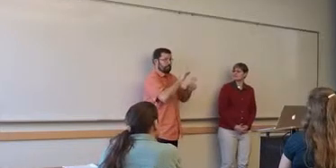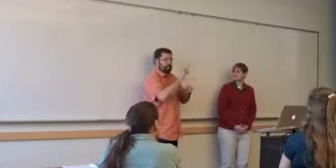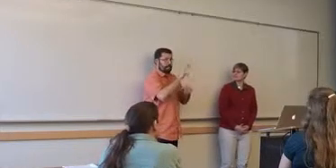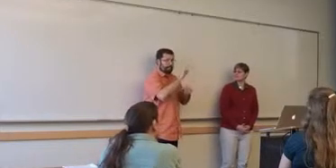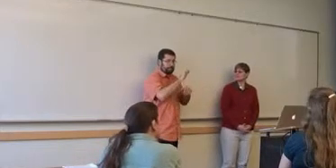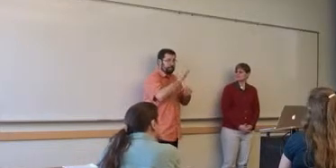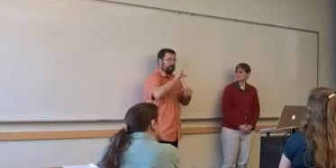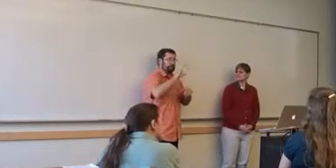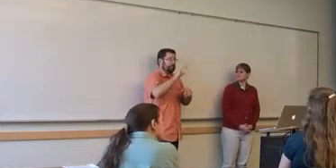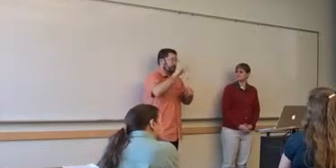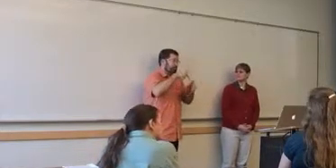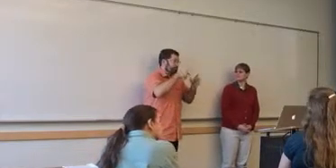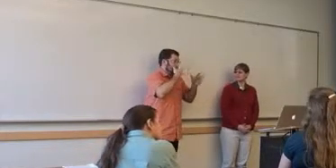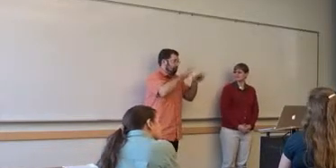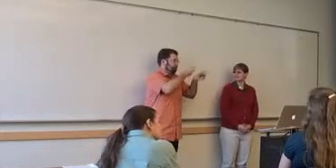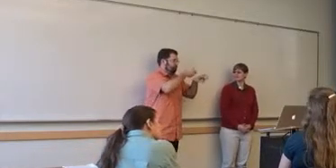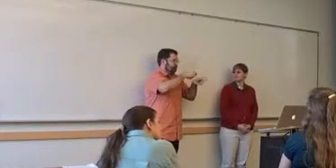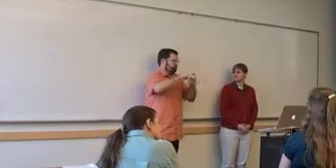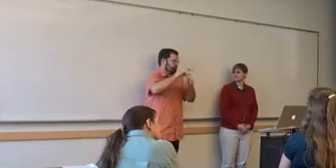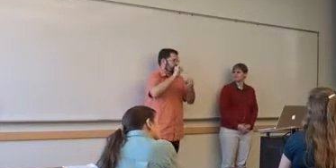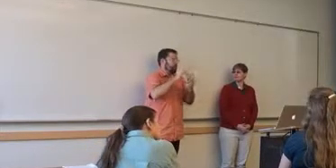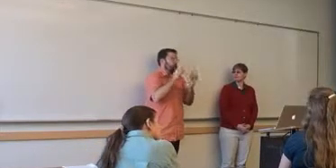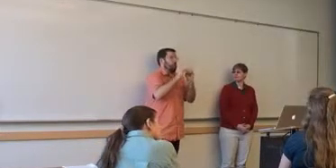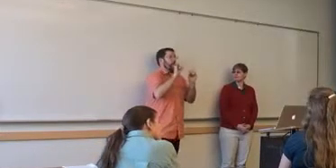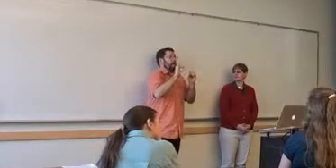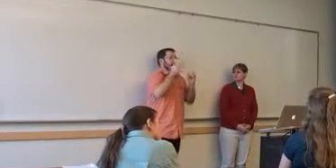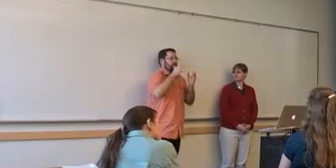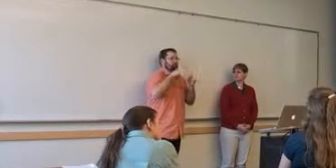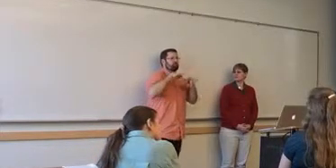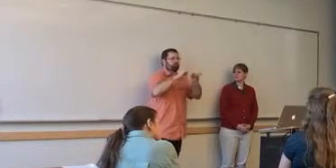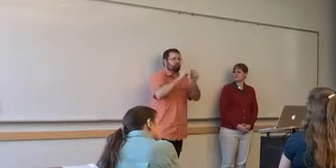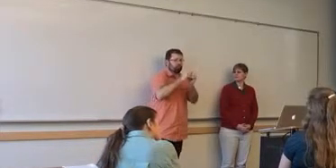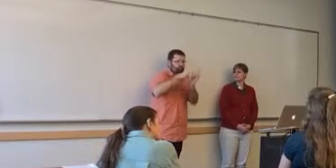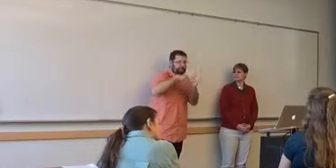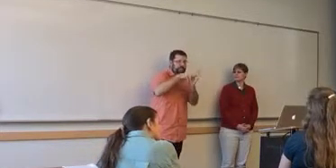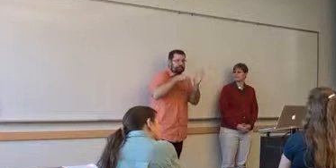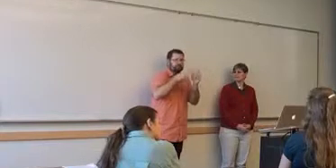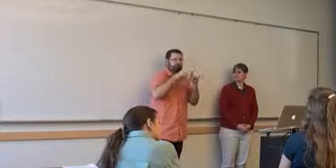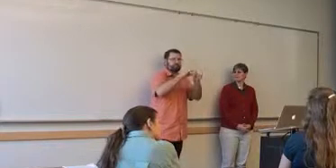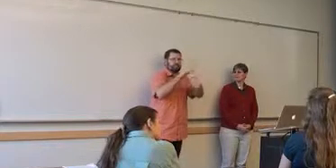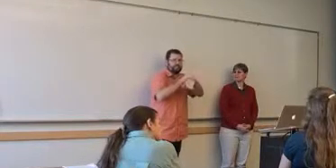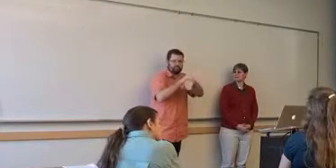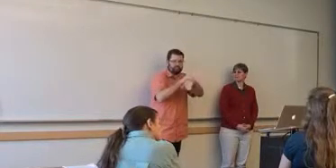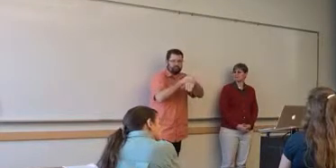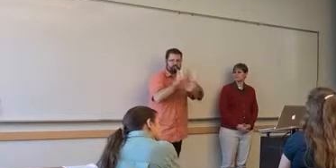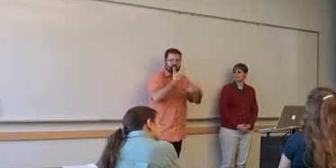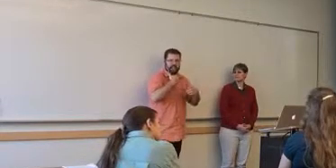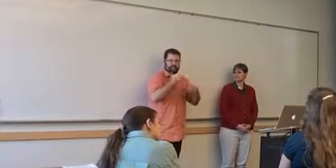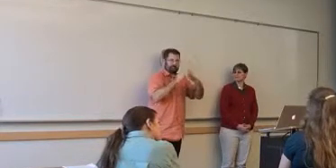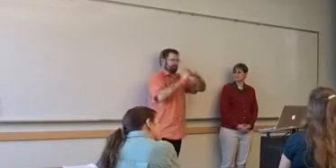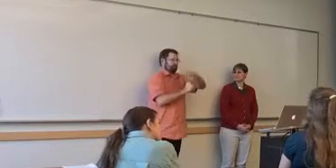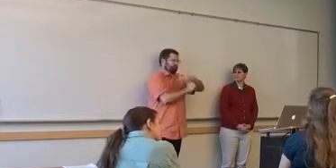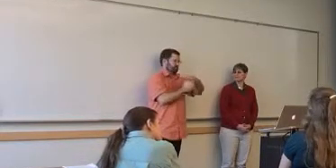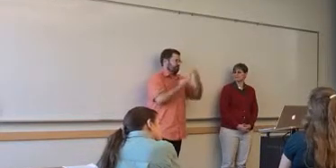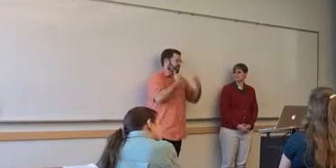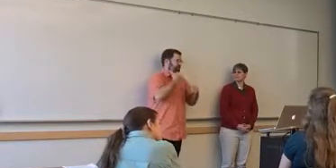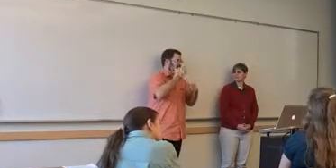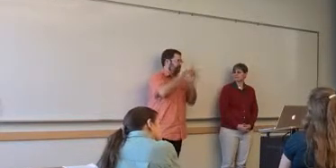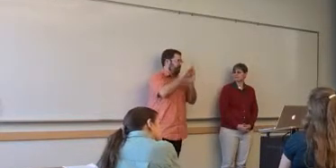So, you know, think of the bits and the calcs, how easy that makes them to transition. When they're able to communicate like this, how much easier